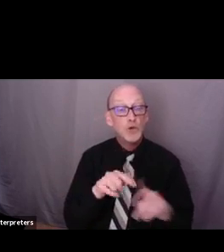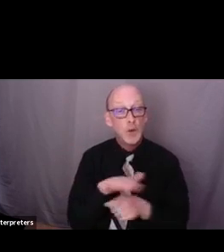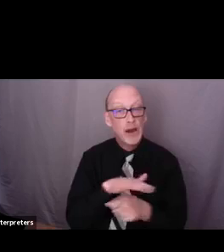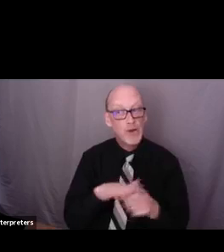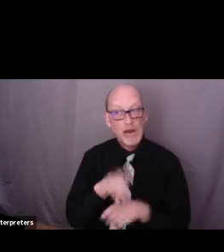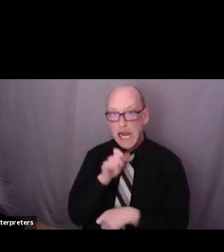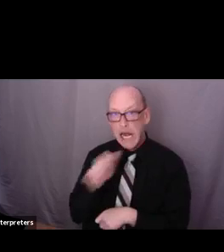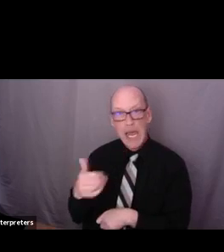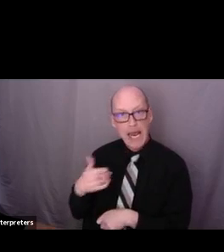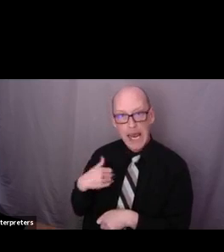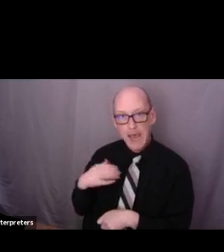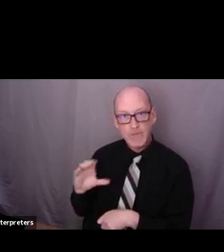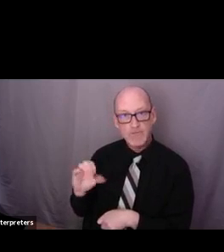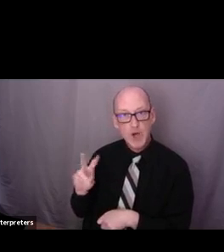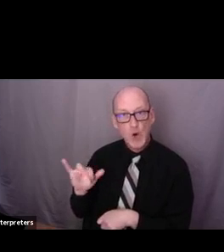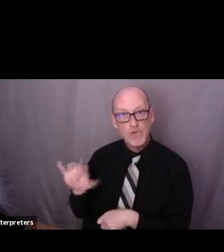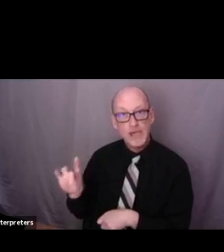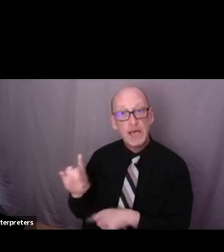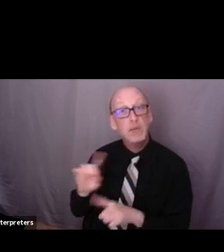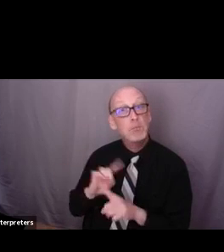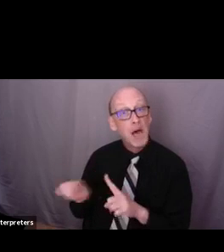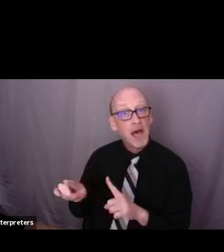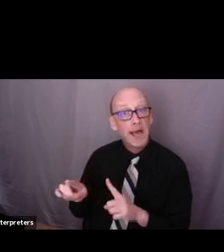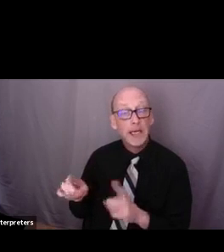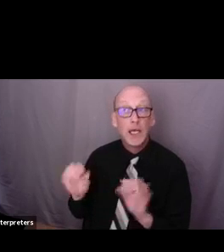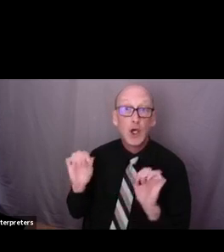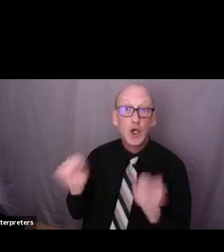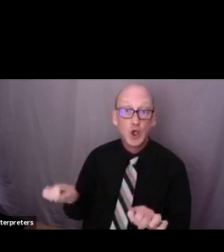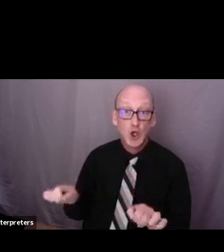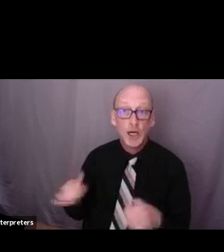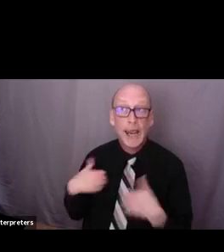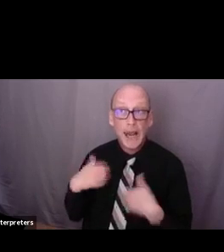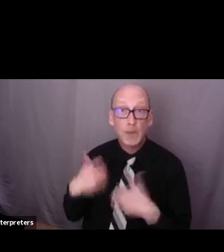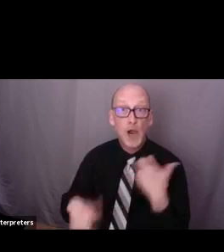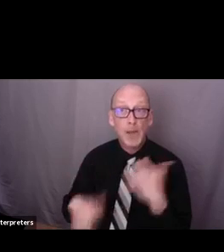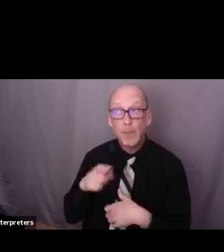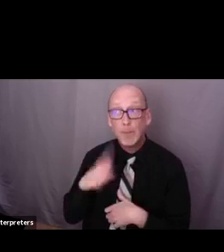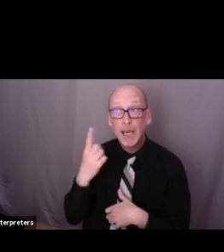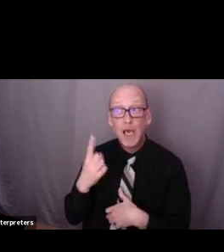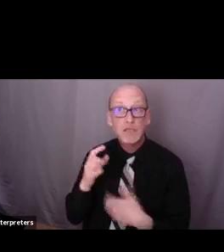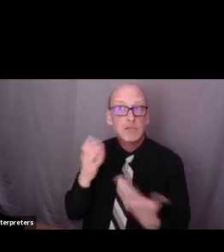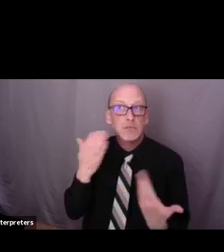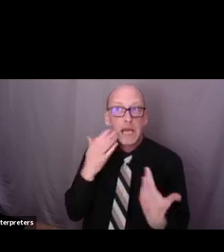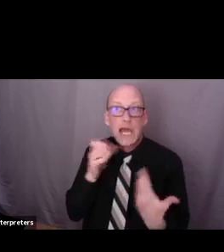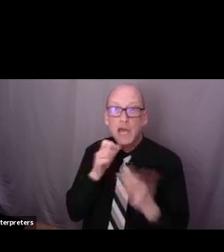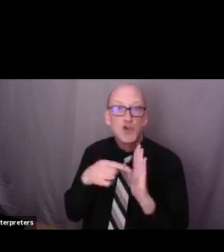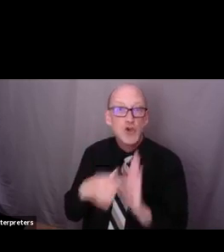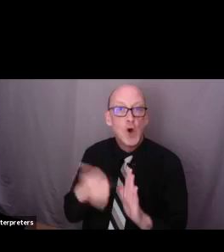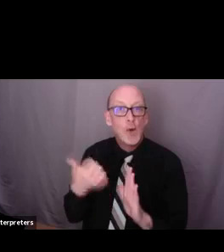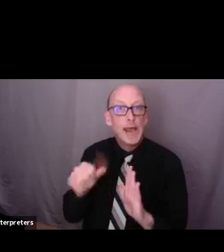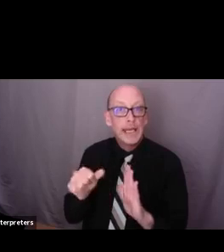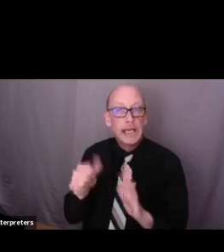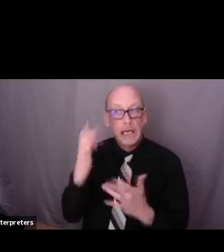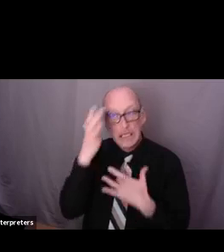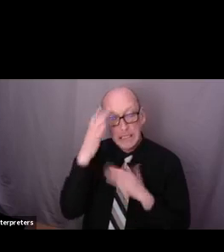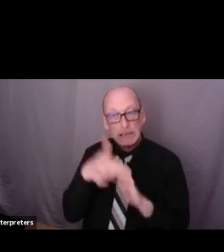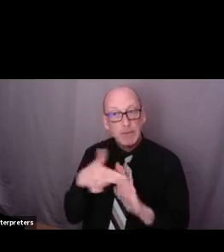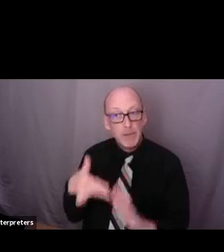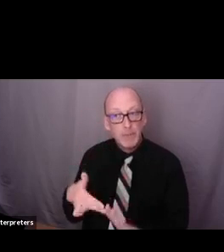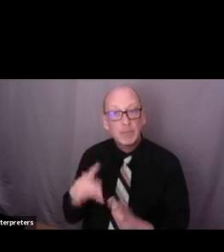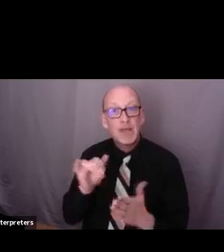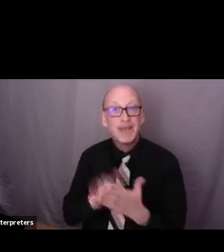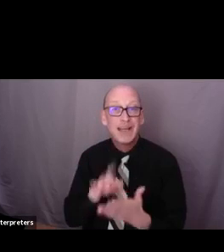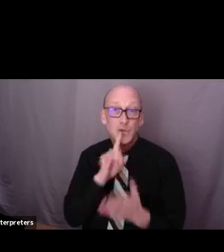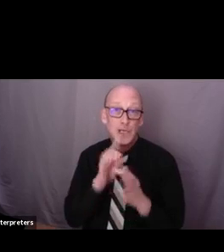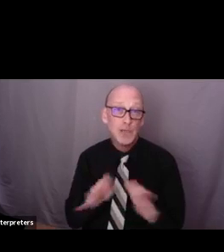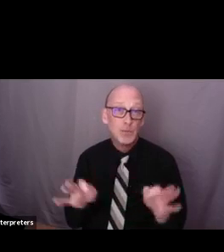actually asymptomatic, it could have been, we could have had some problems in that nursing home. So that's really important. And so I